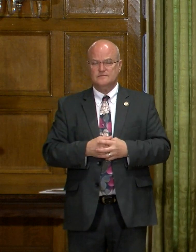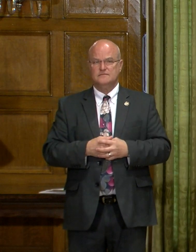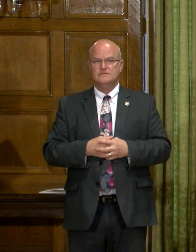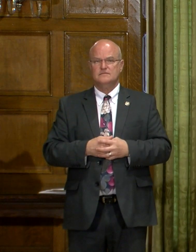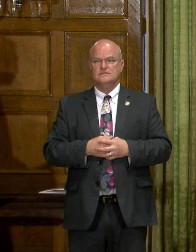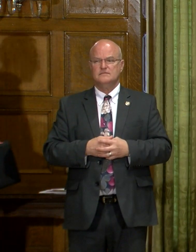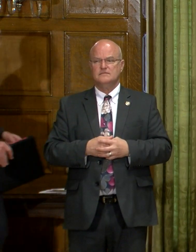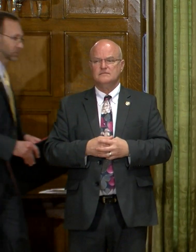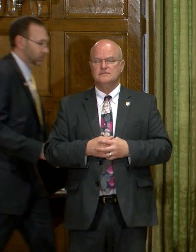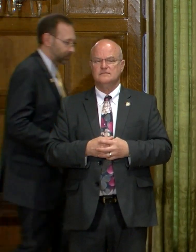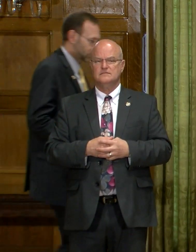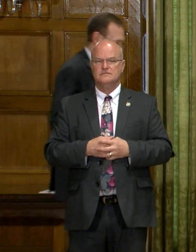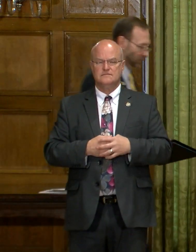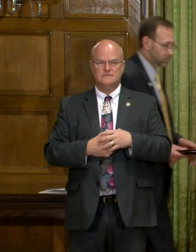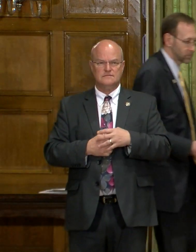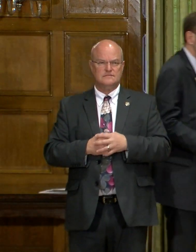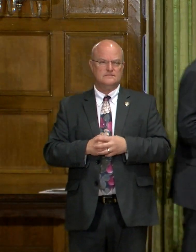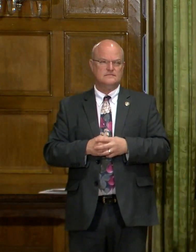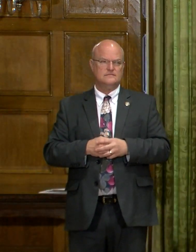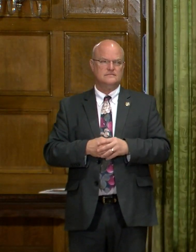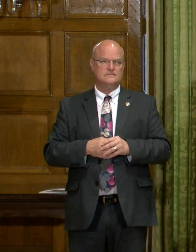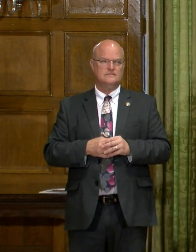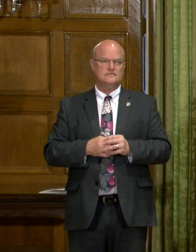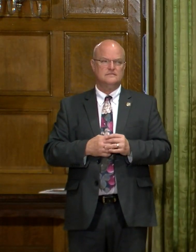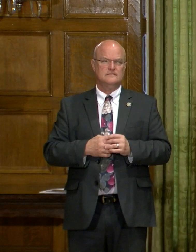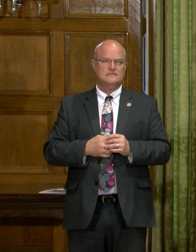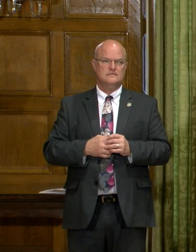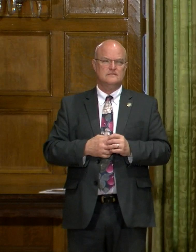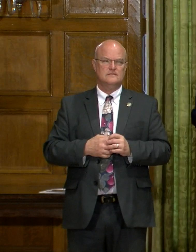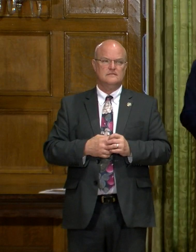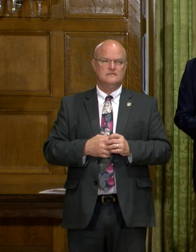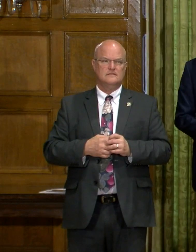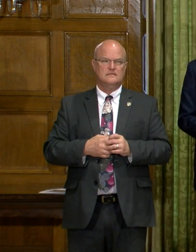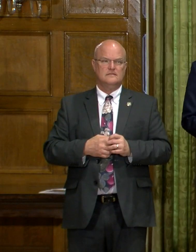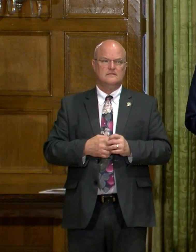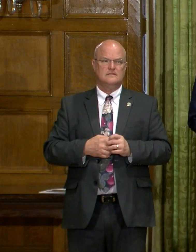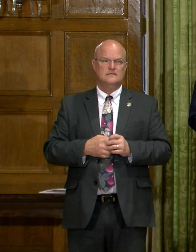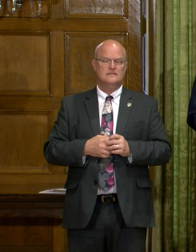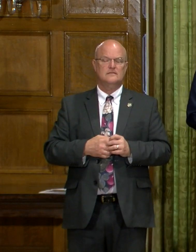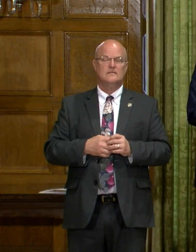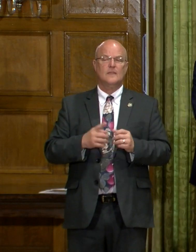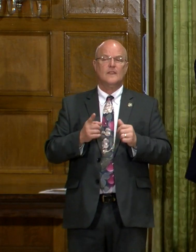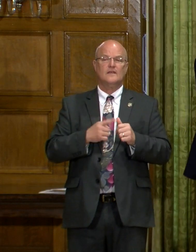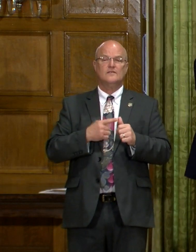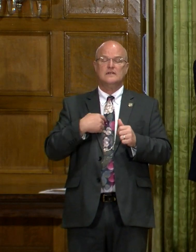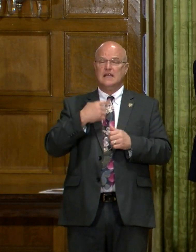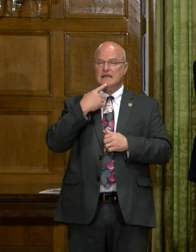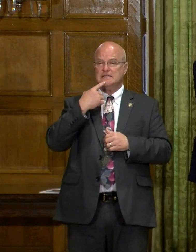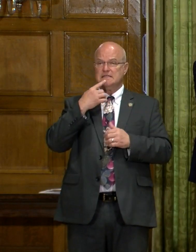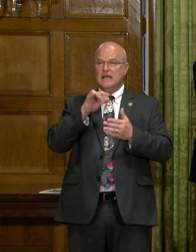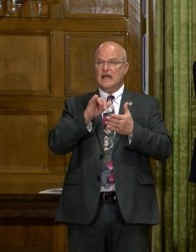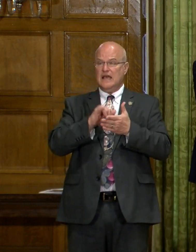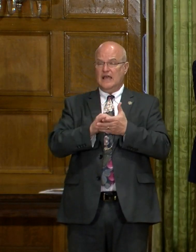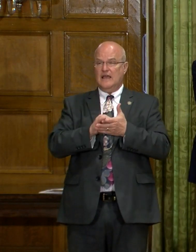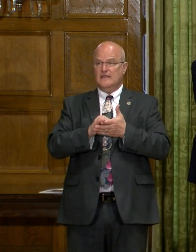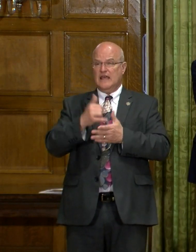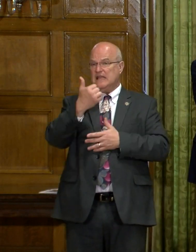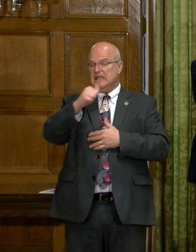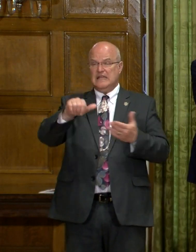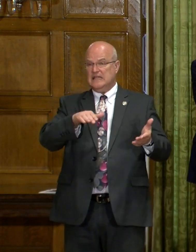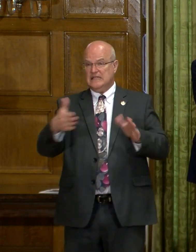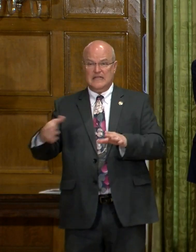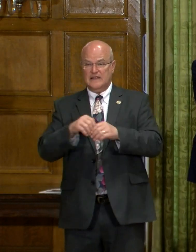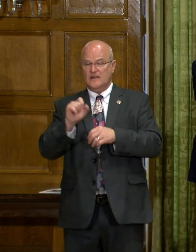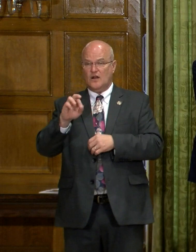one moment. First, I'd like to say that any death